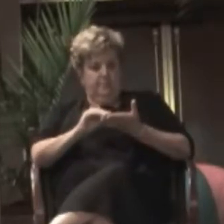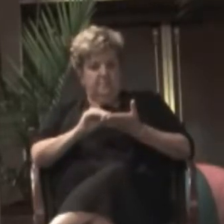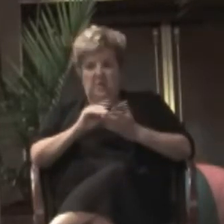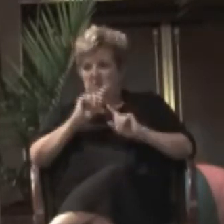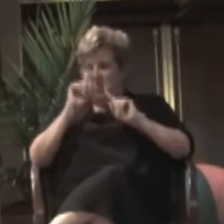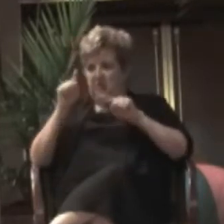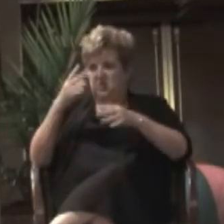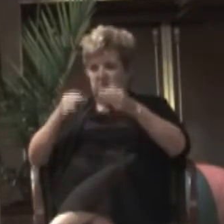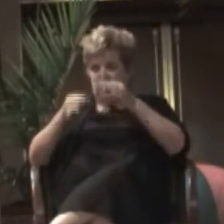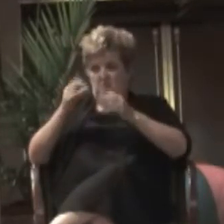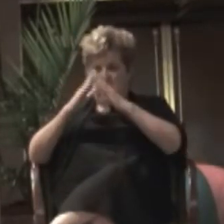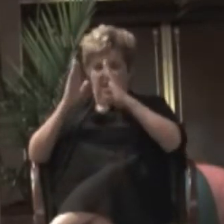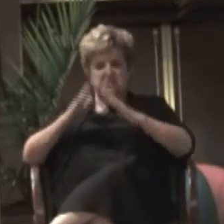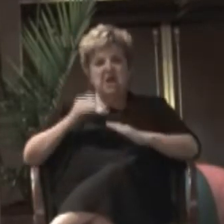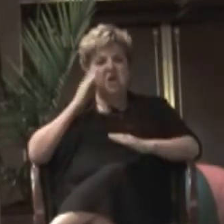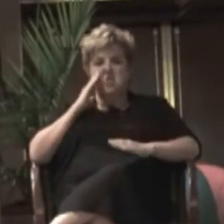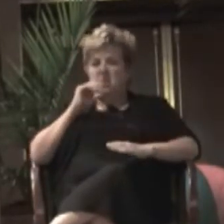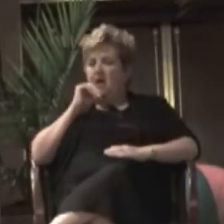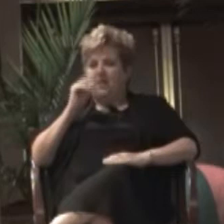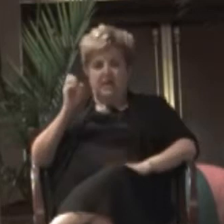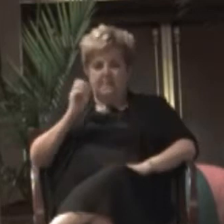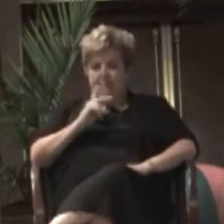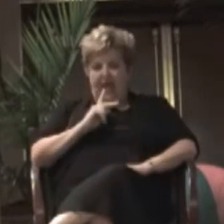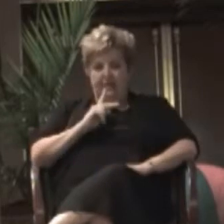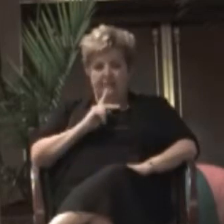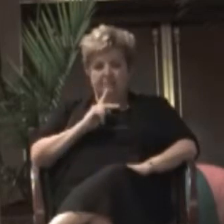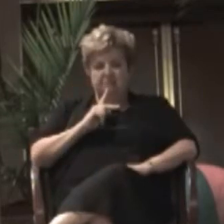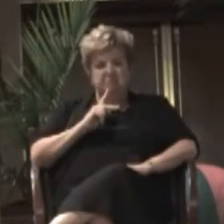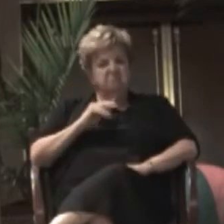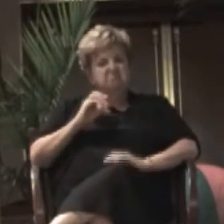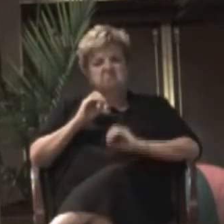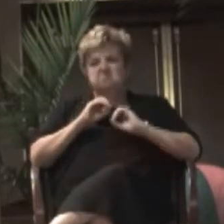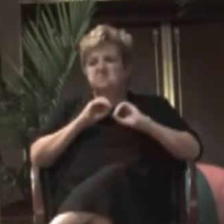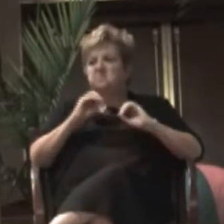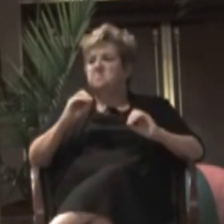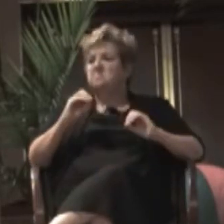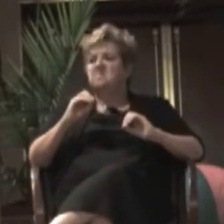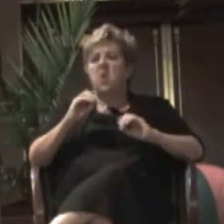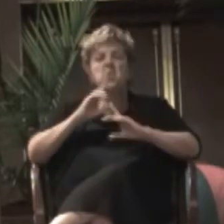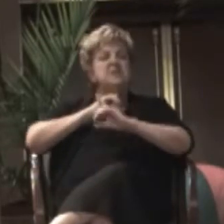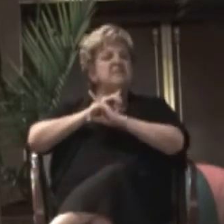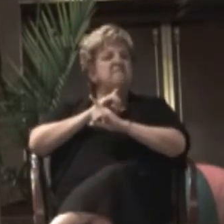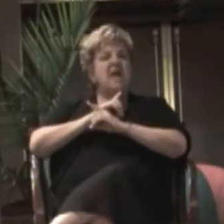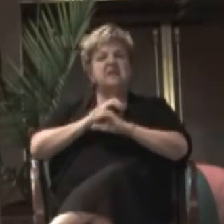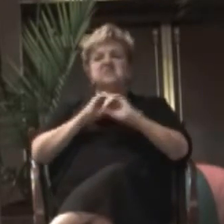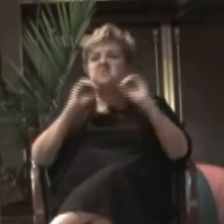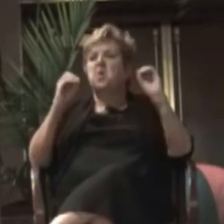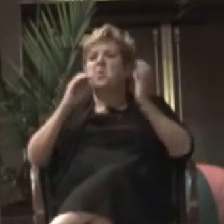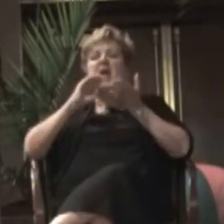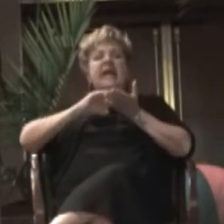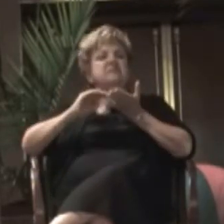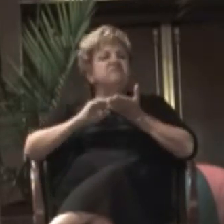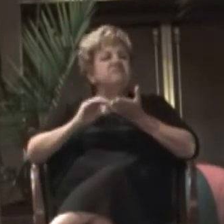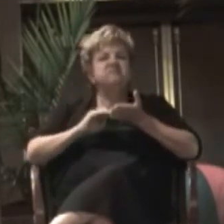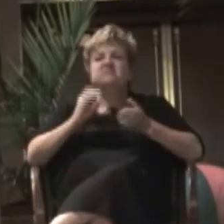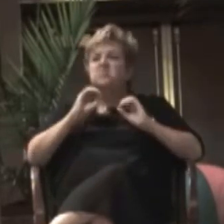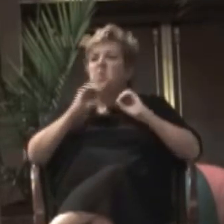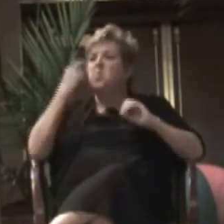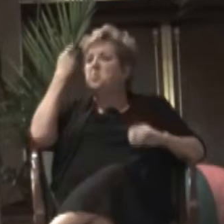be back. And had no illusions whatsoever, had no defense. I didn't, if I had any defense, I wouldn't have given